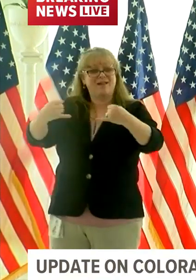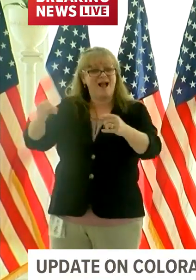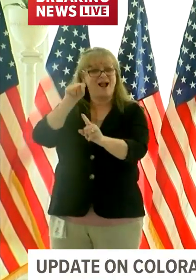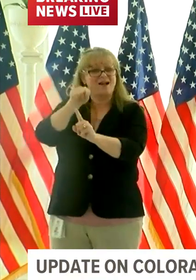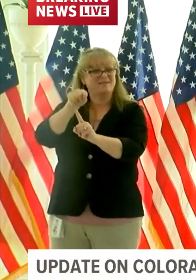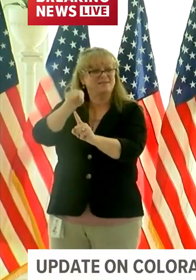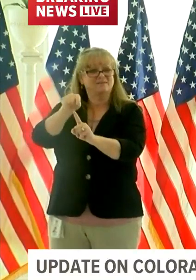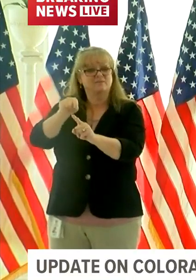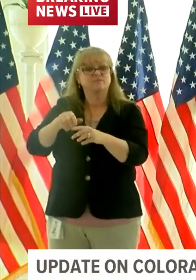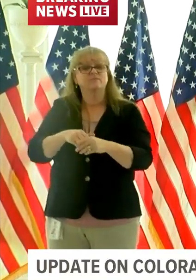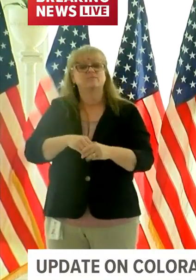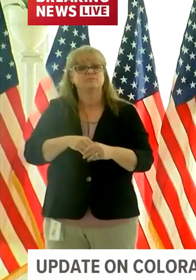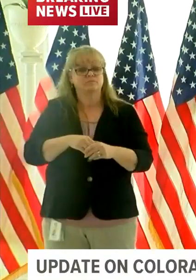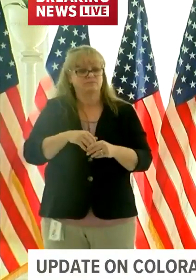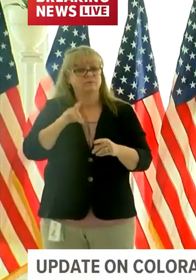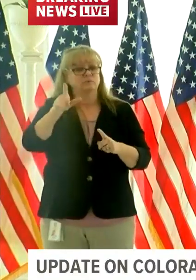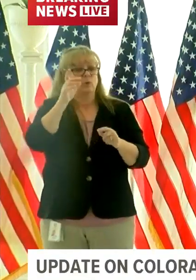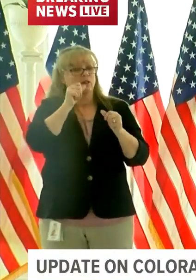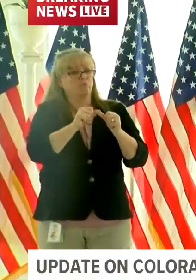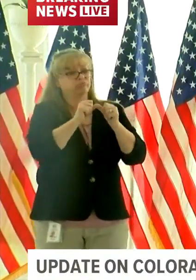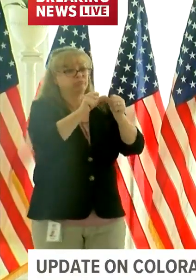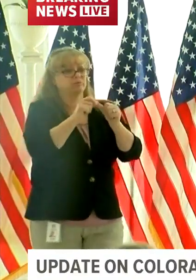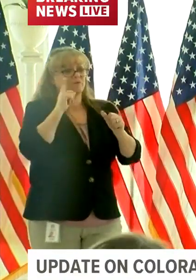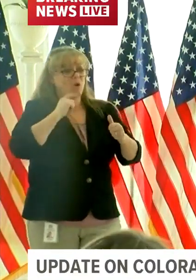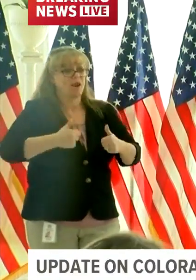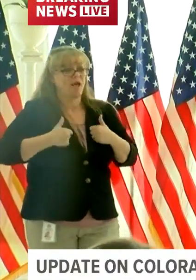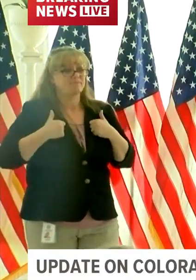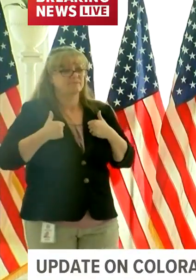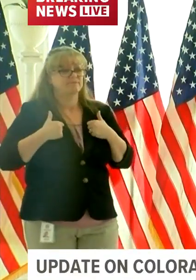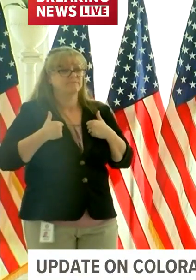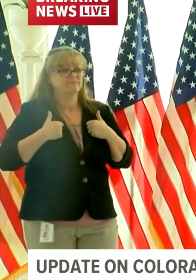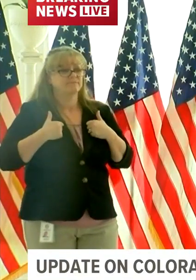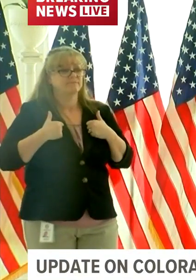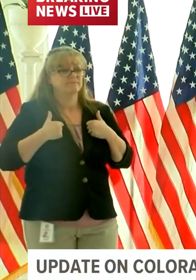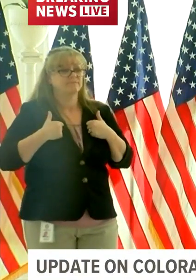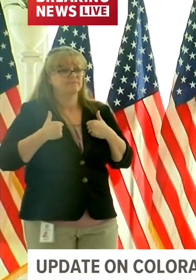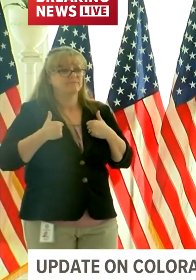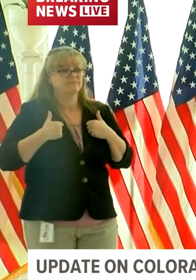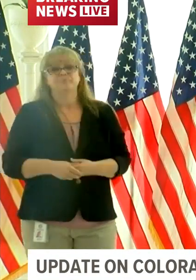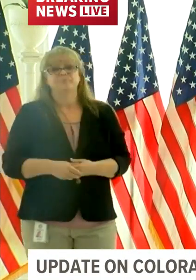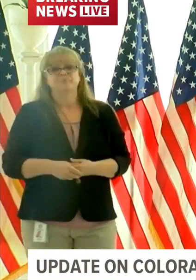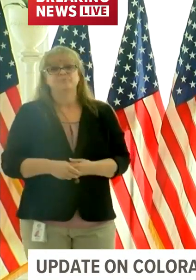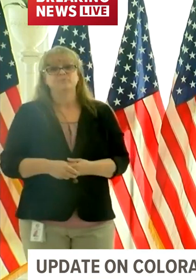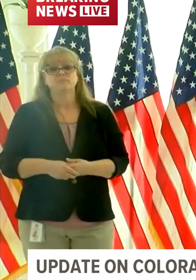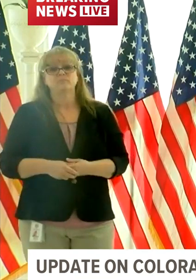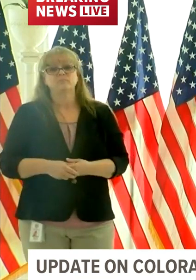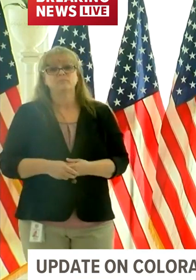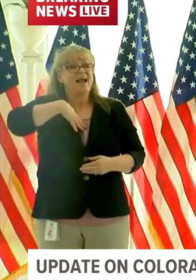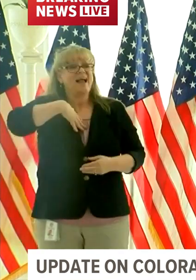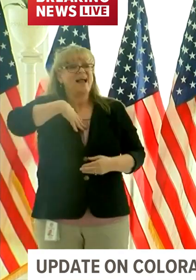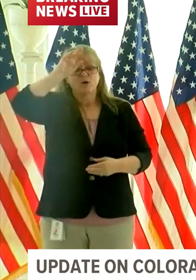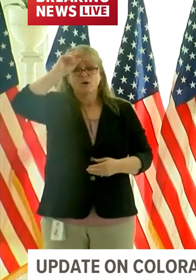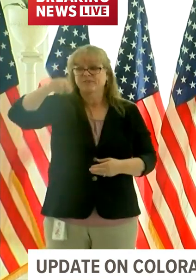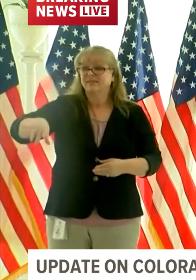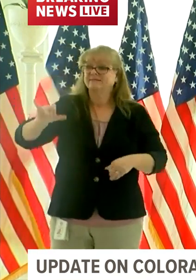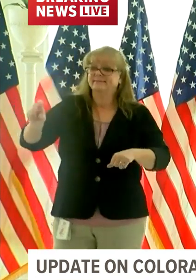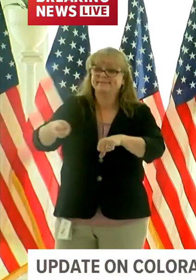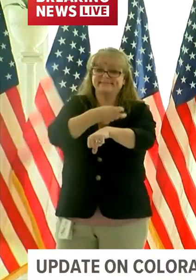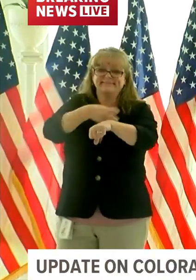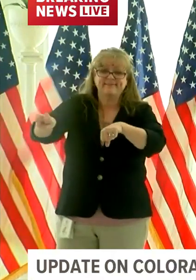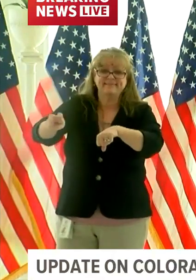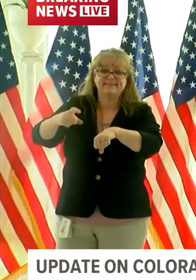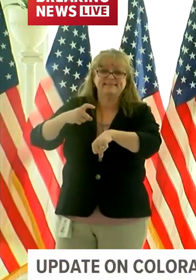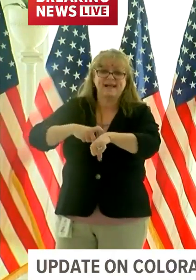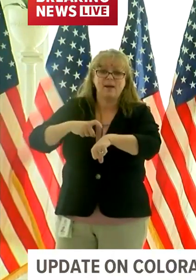is a challenging time, not just around our faith traditions, which we led with and I'll end with,